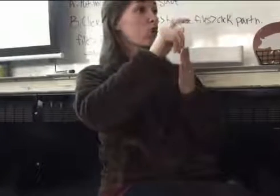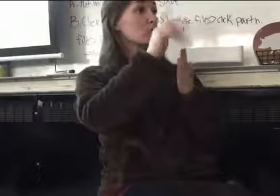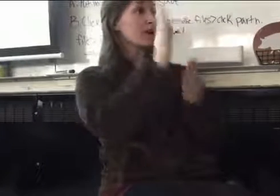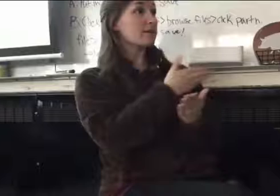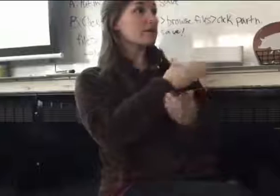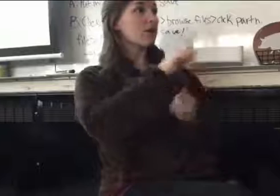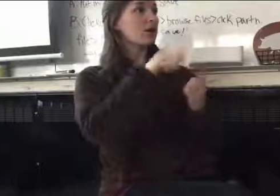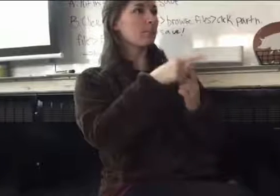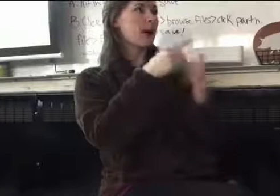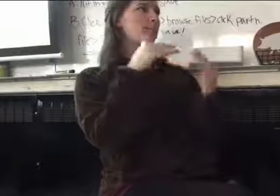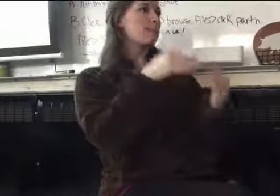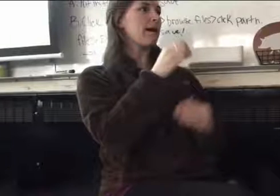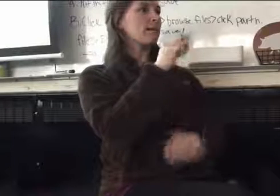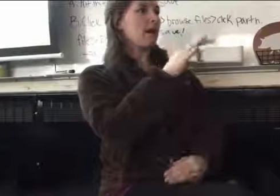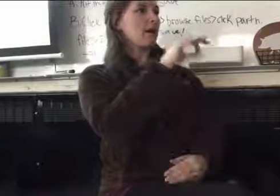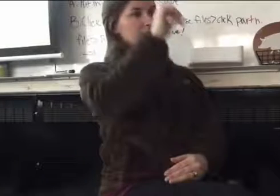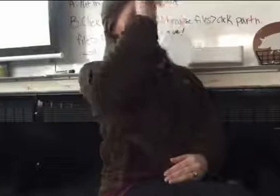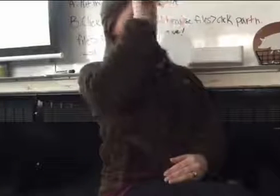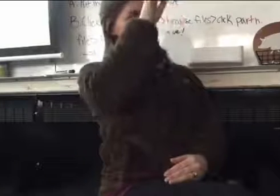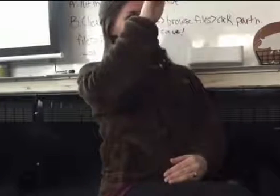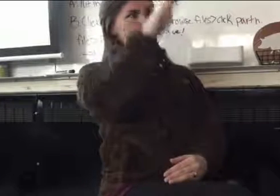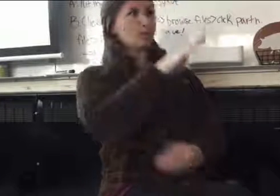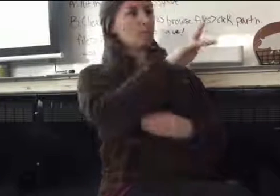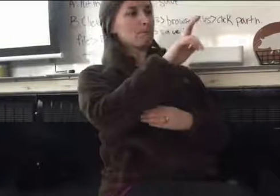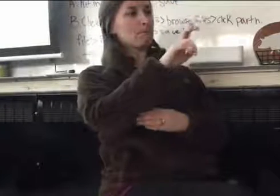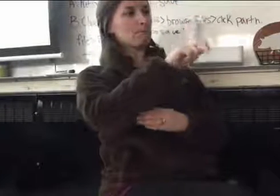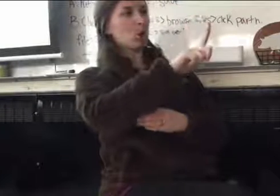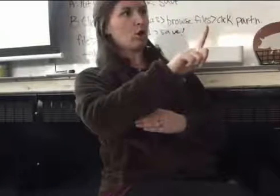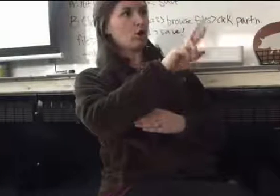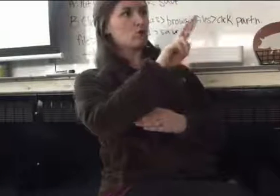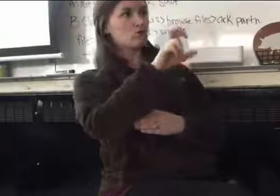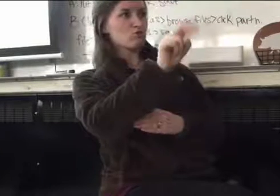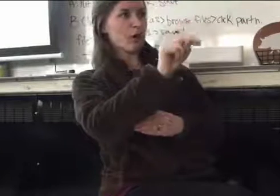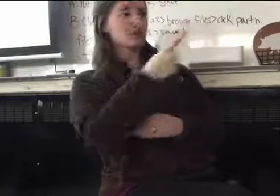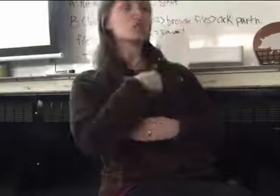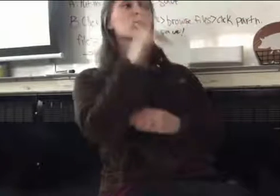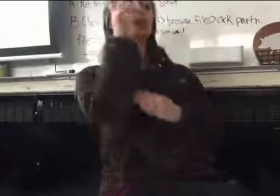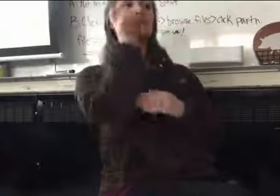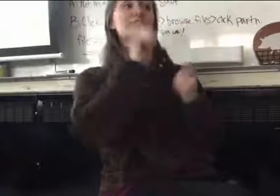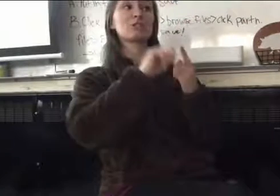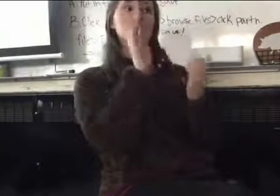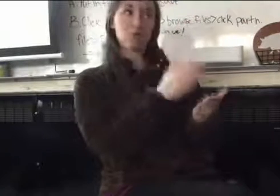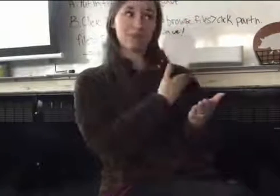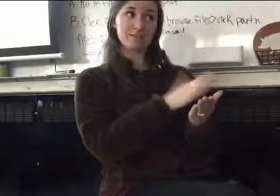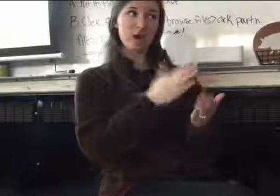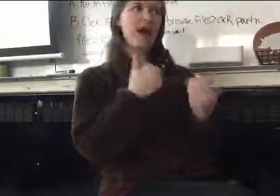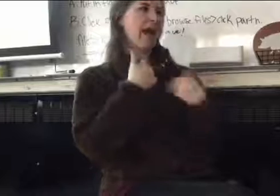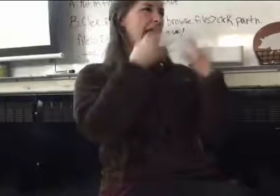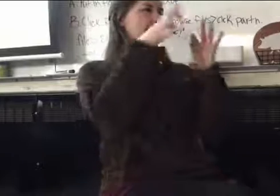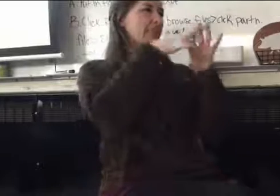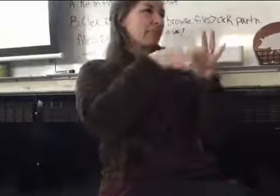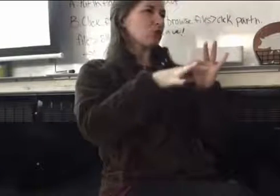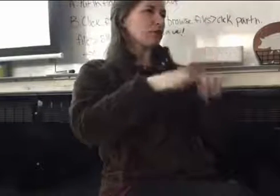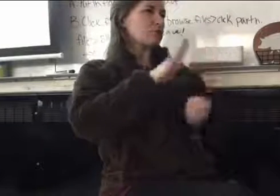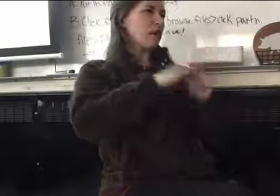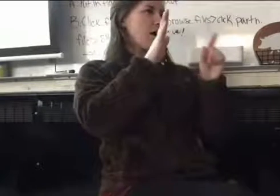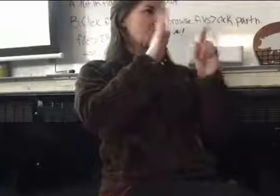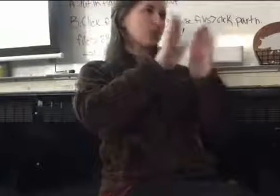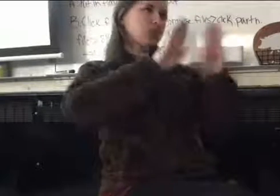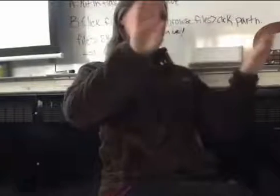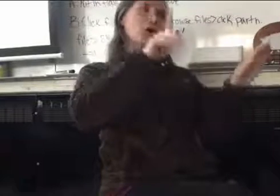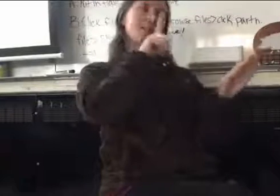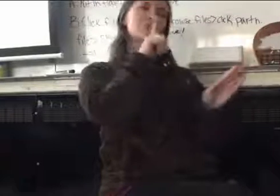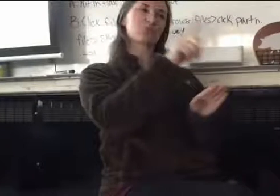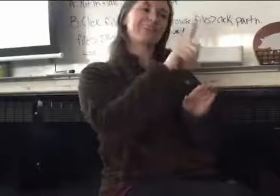great representation of what happens at Bull Run. So we're going to listen to this song. I have the lyrics up on the board. It is very